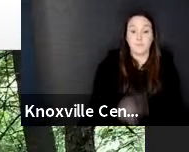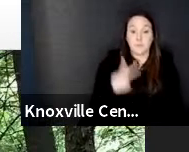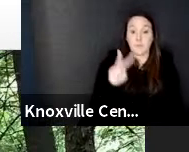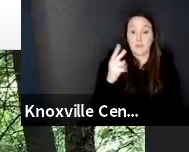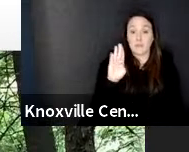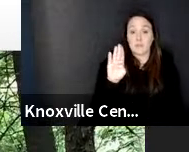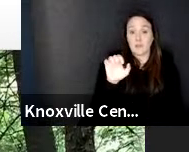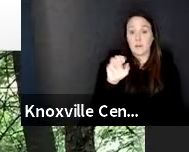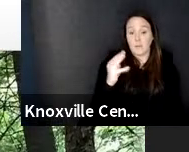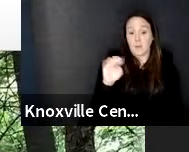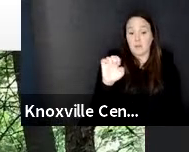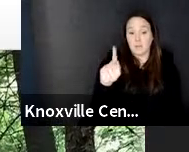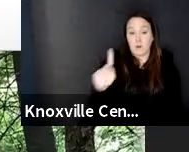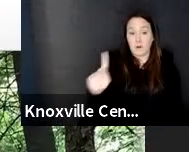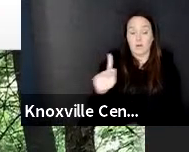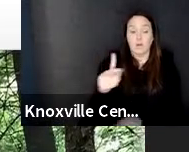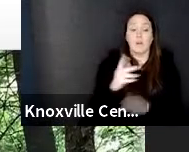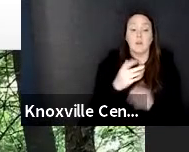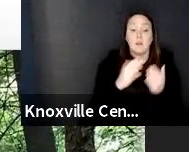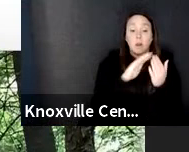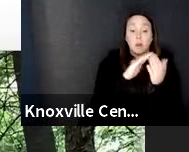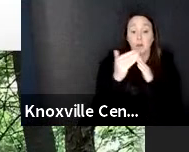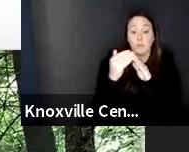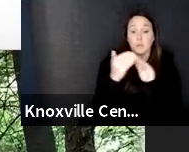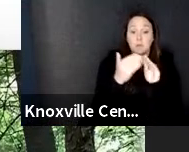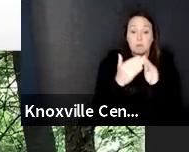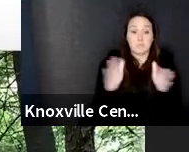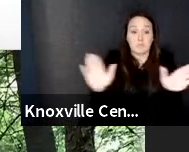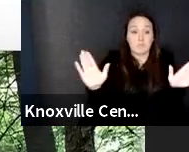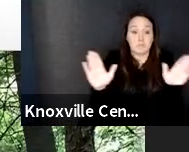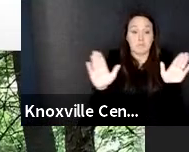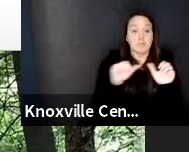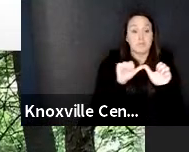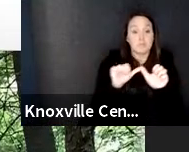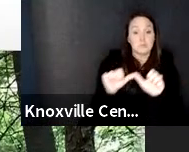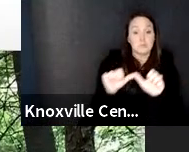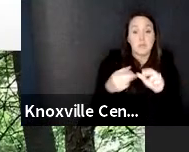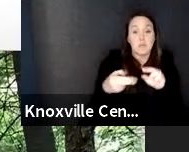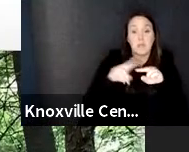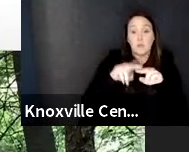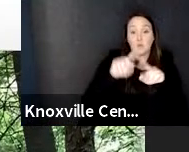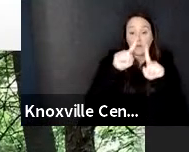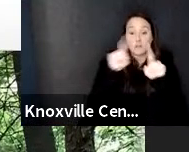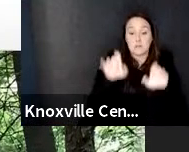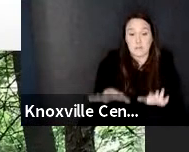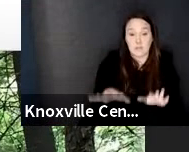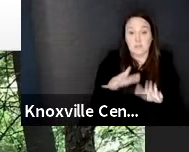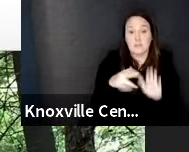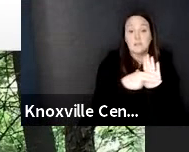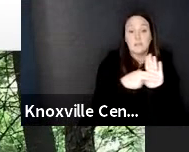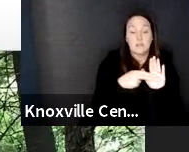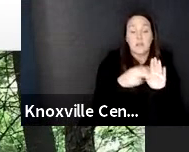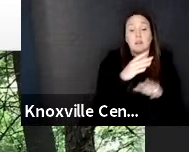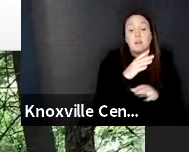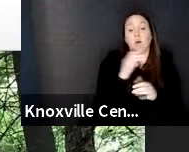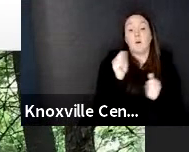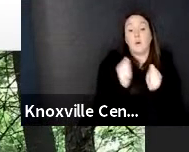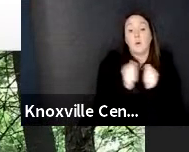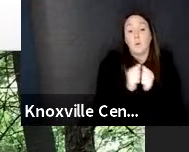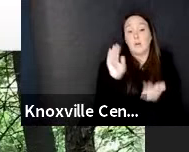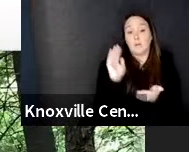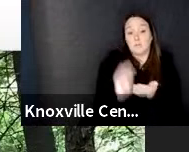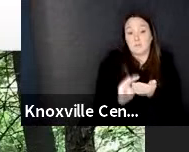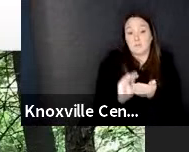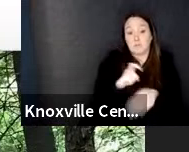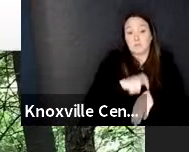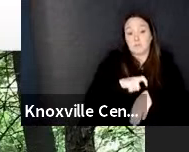benchmark, community-wide sustained and increased diagnostic testing with consistent or decreased test result reporting